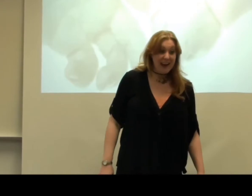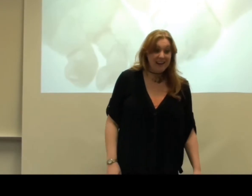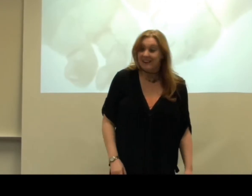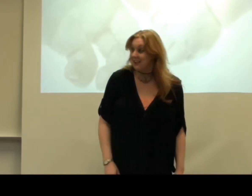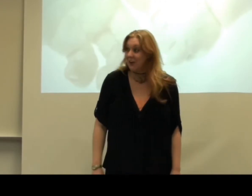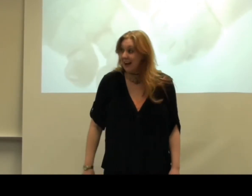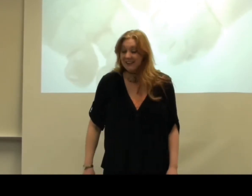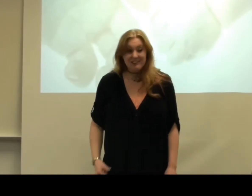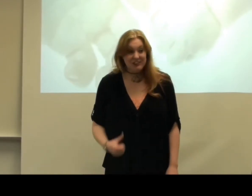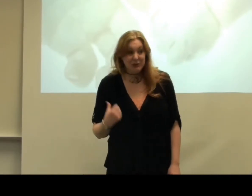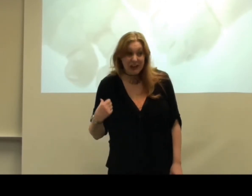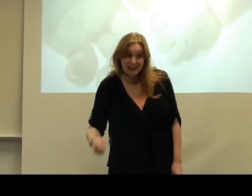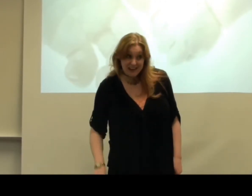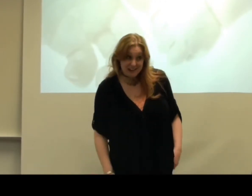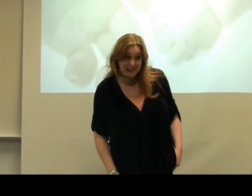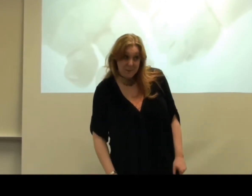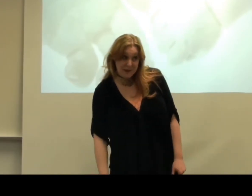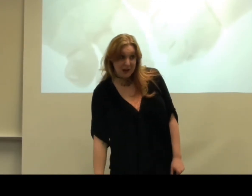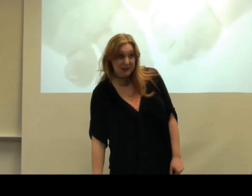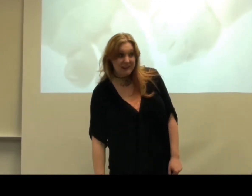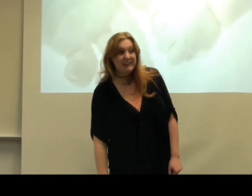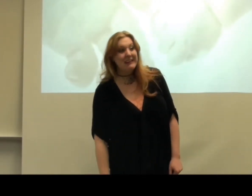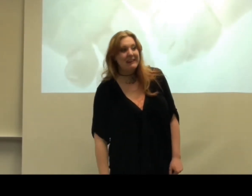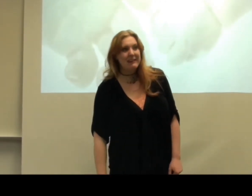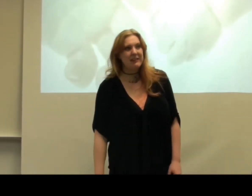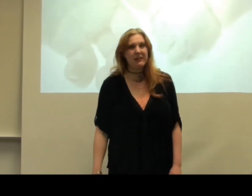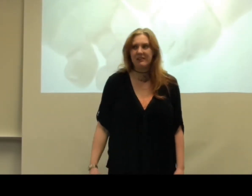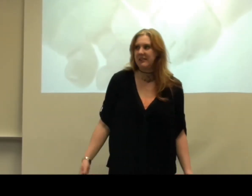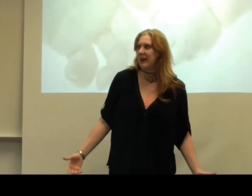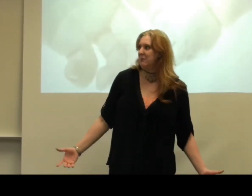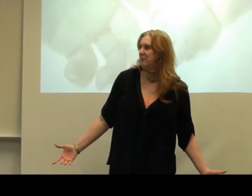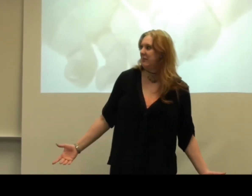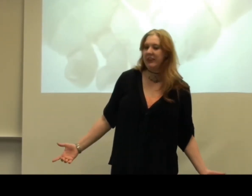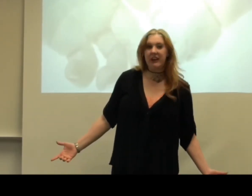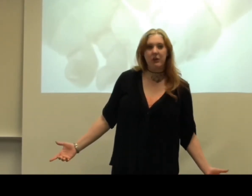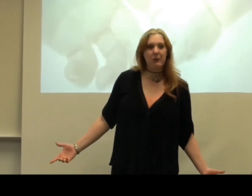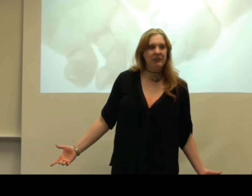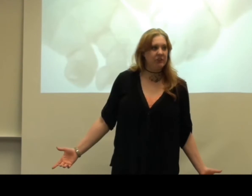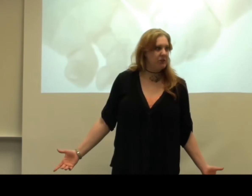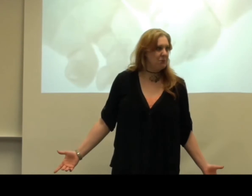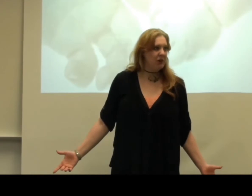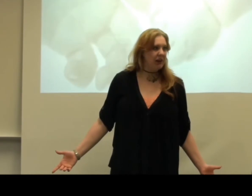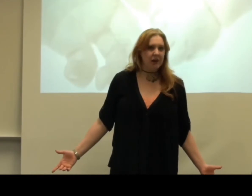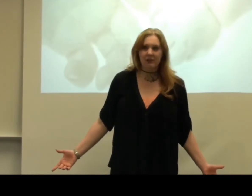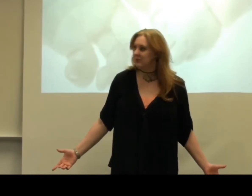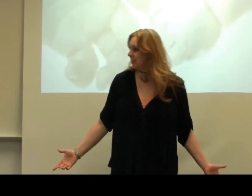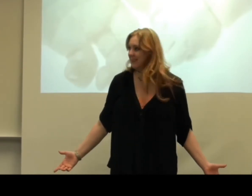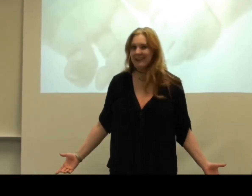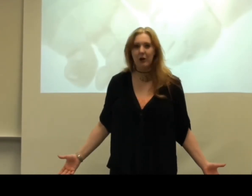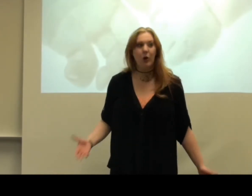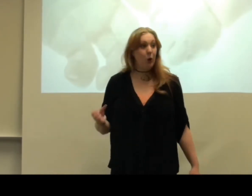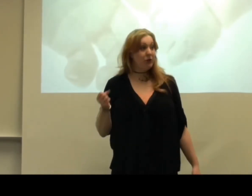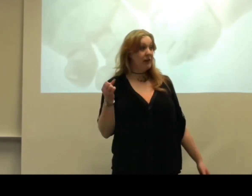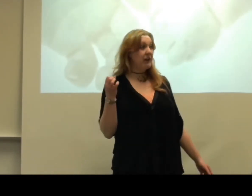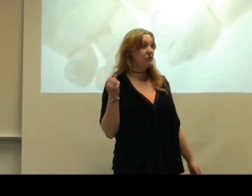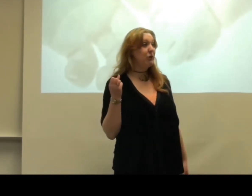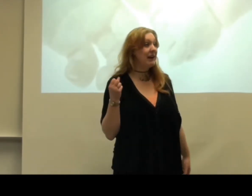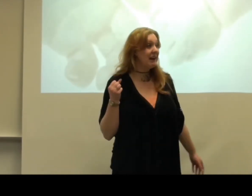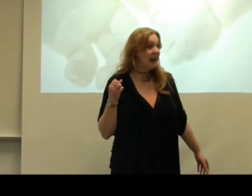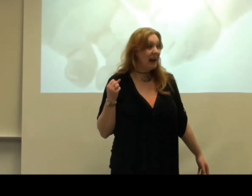okay, all right, show Jacs how to say milk. They're going to say, think in their minds, there's no milk here, you know, or they're going to do it, and